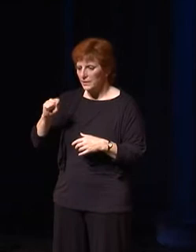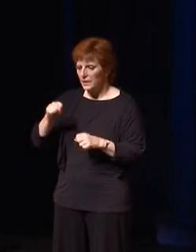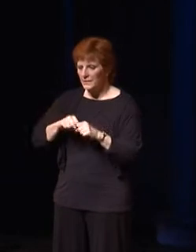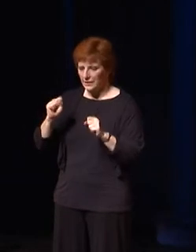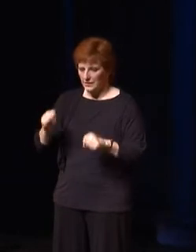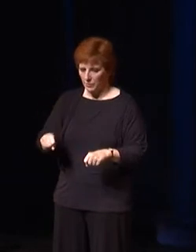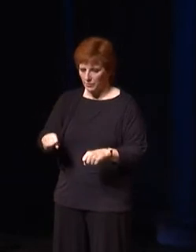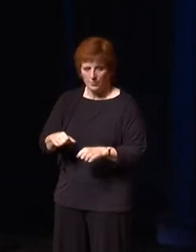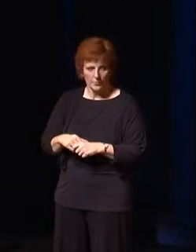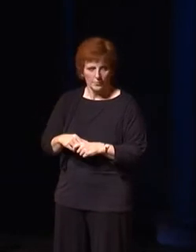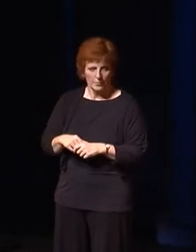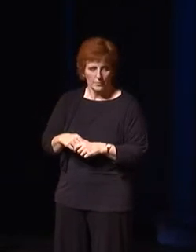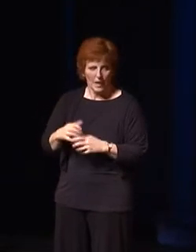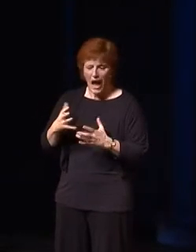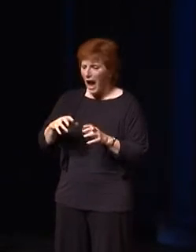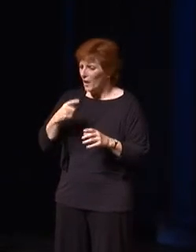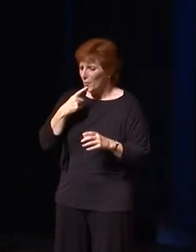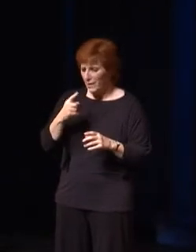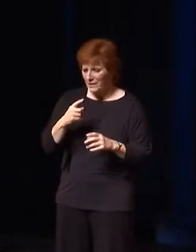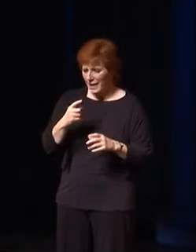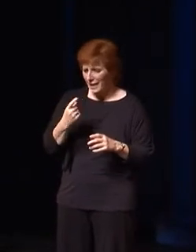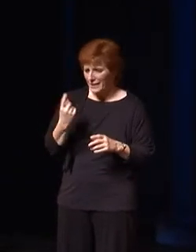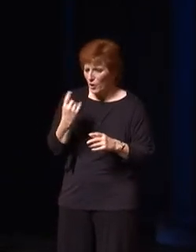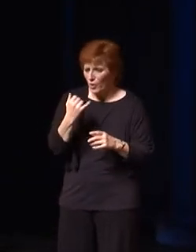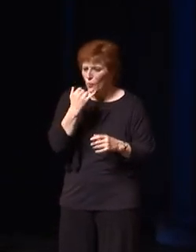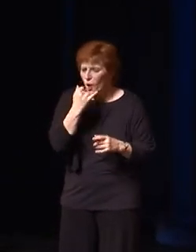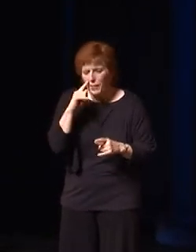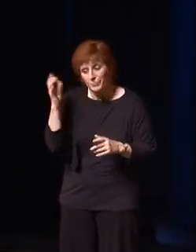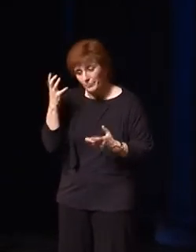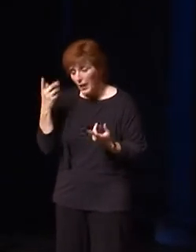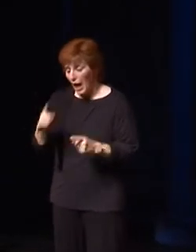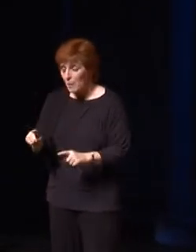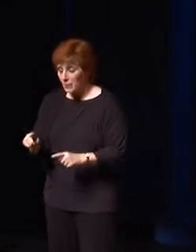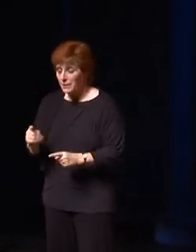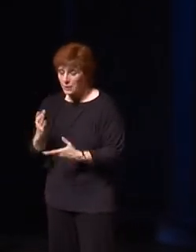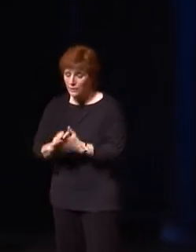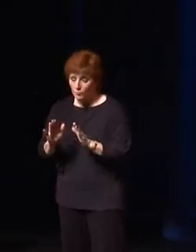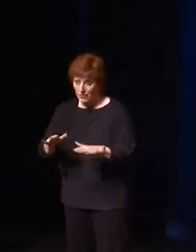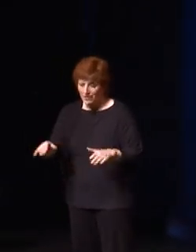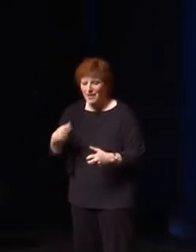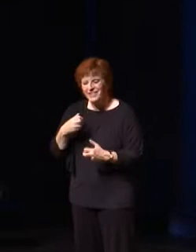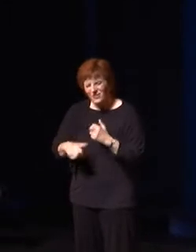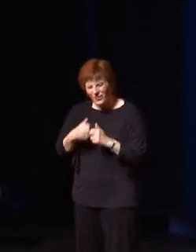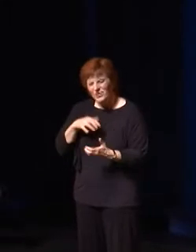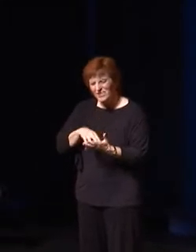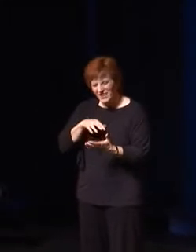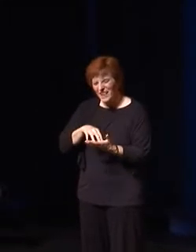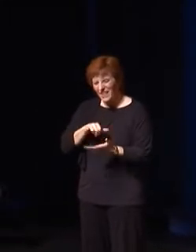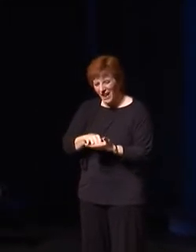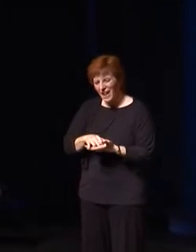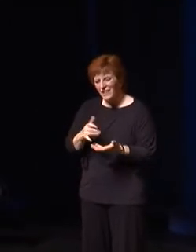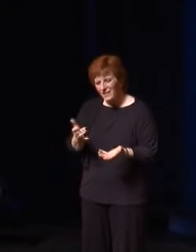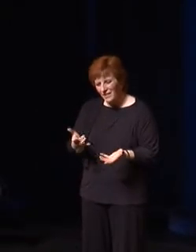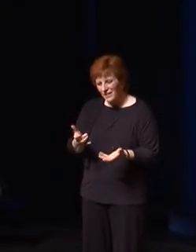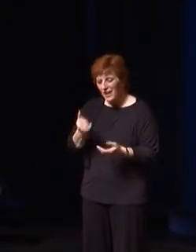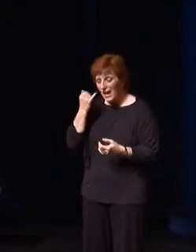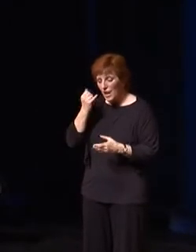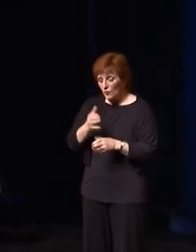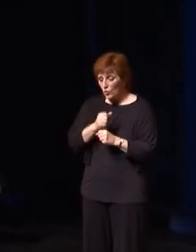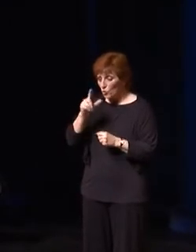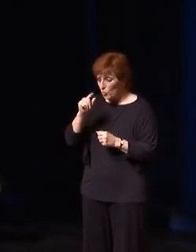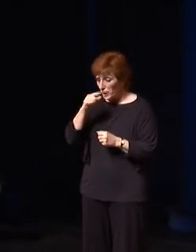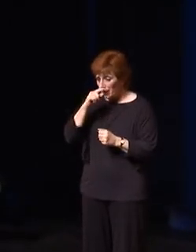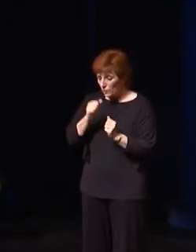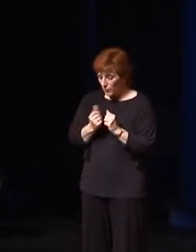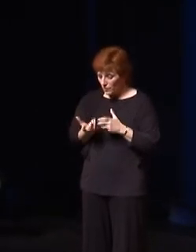that's probably going to be wrong. I'd rather just say this seems to happen in certain kids. It's a difficult thing to study, because if you took 20 kids